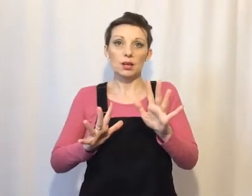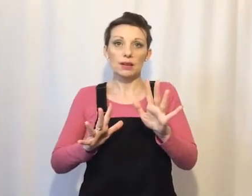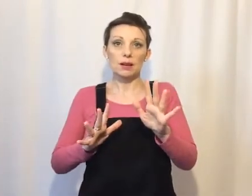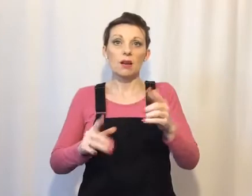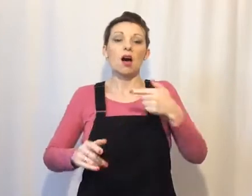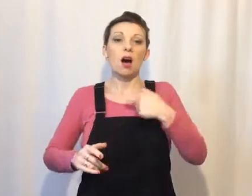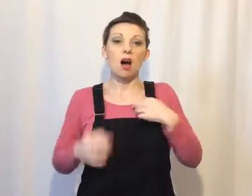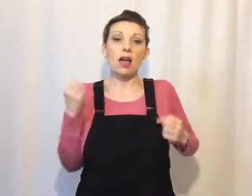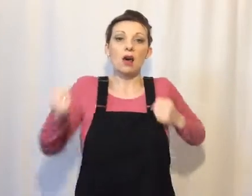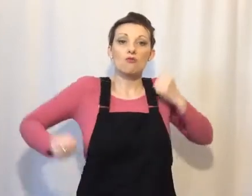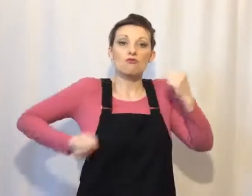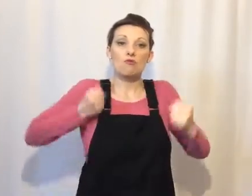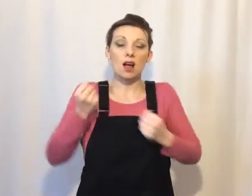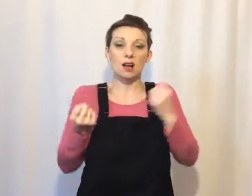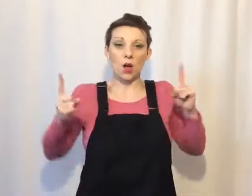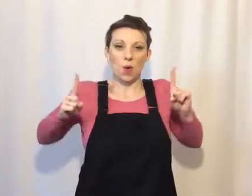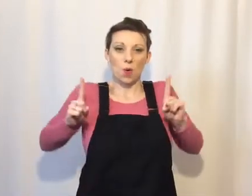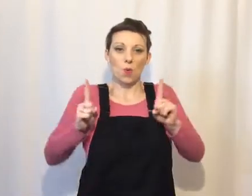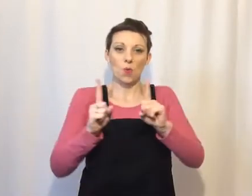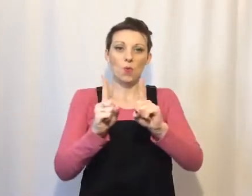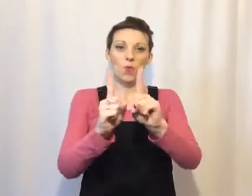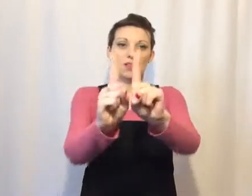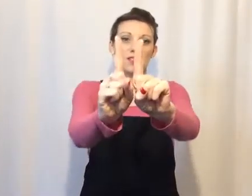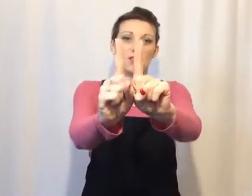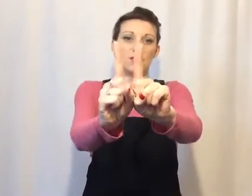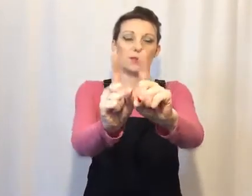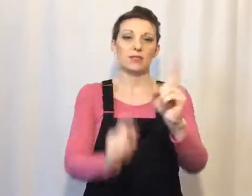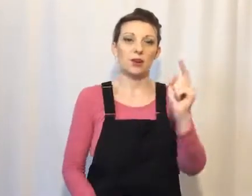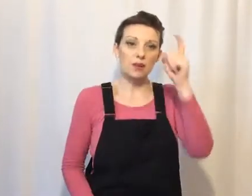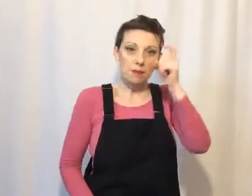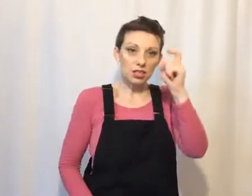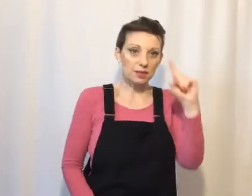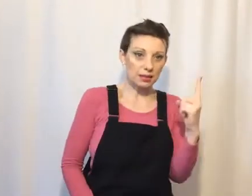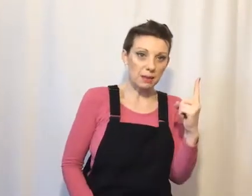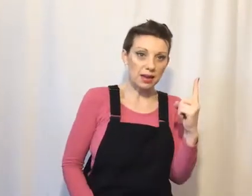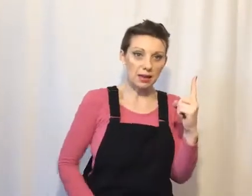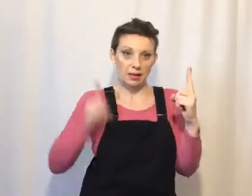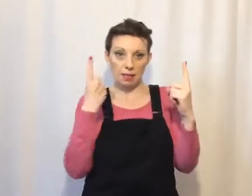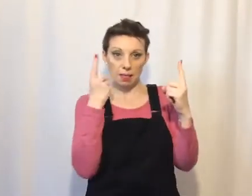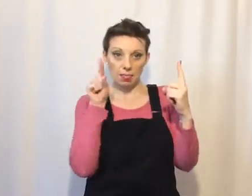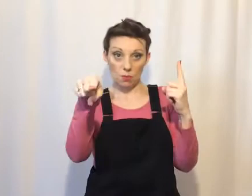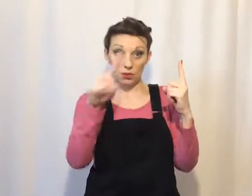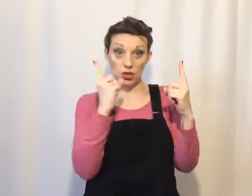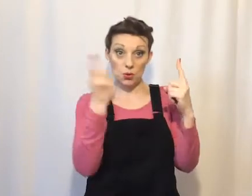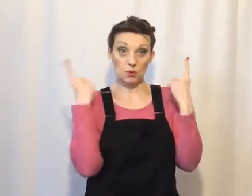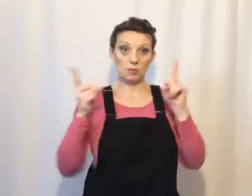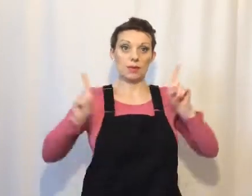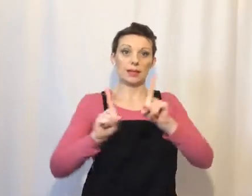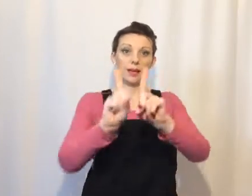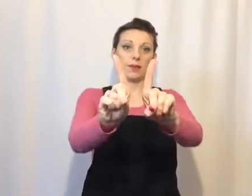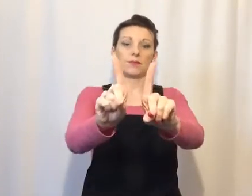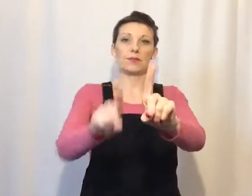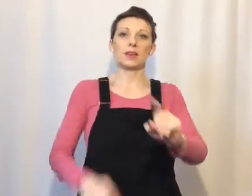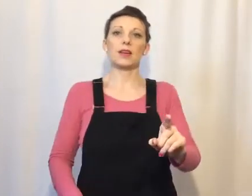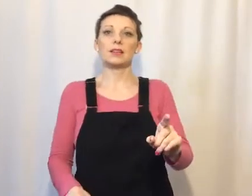that. I'll run with you. So imagine that's me, that one's you, together. Okay,